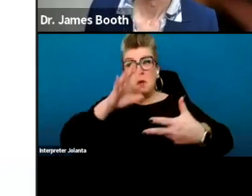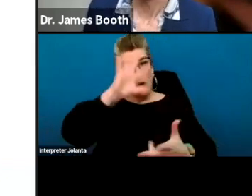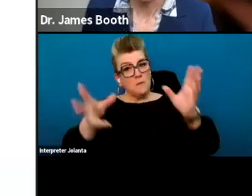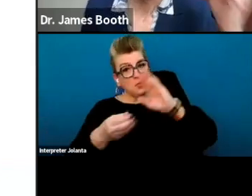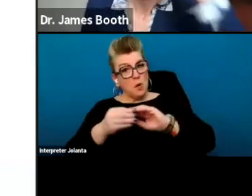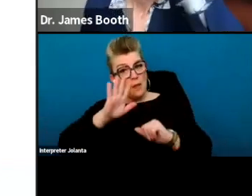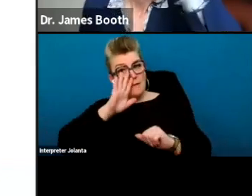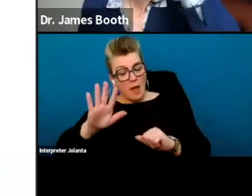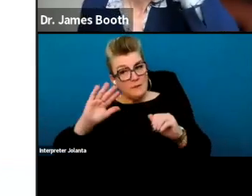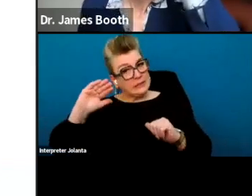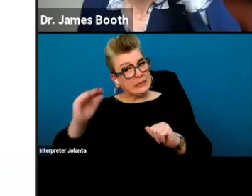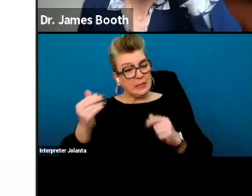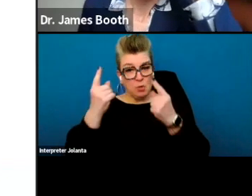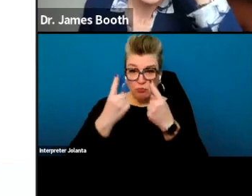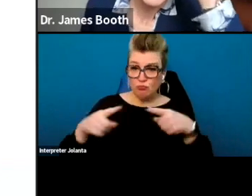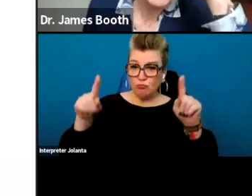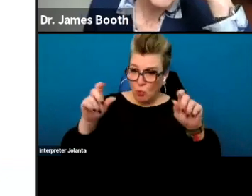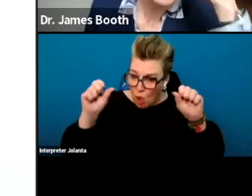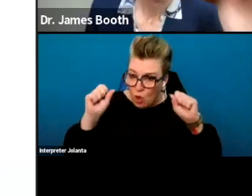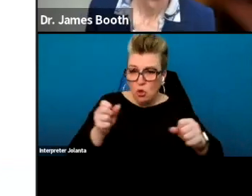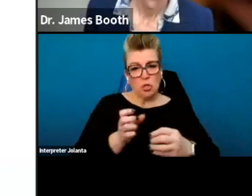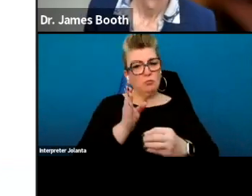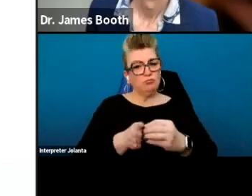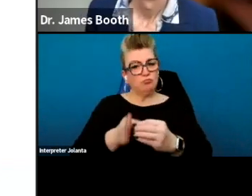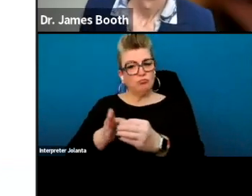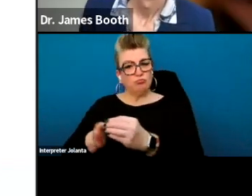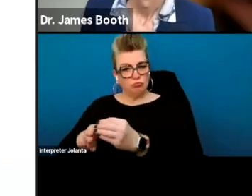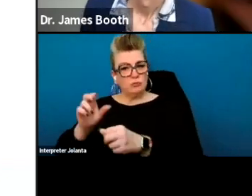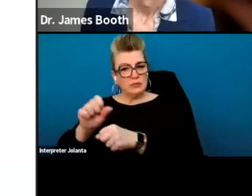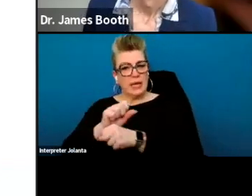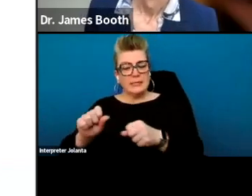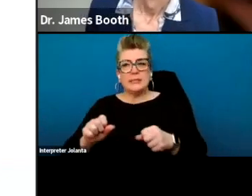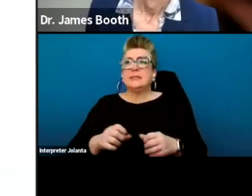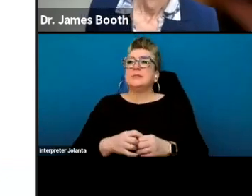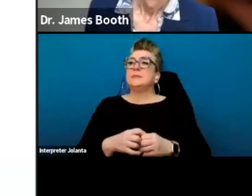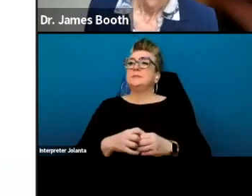effectively do these tasks.